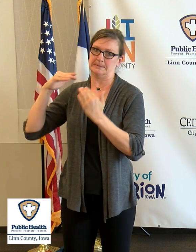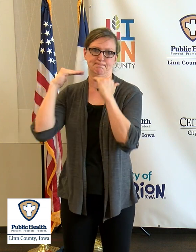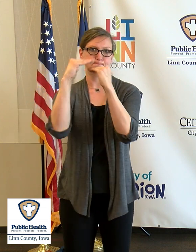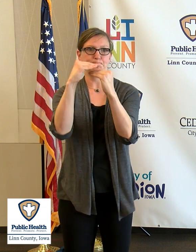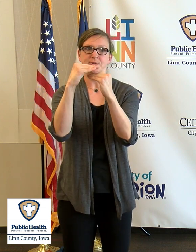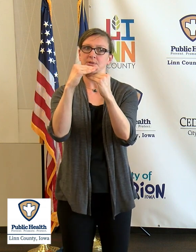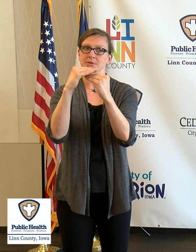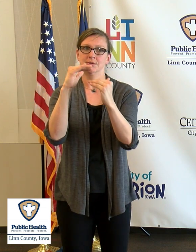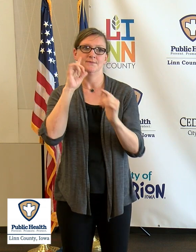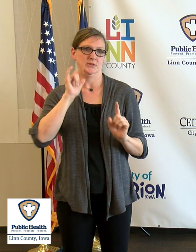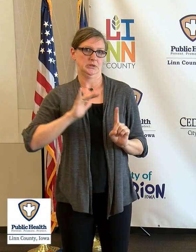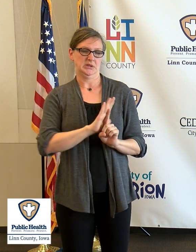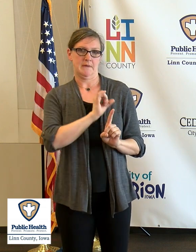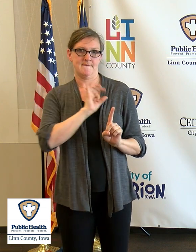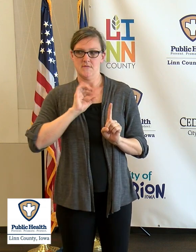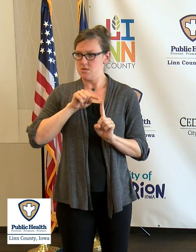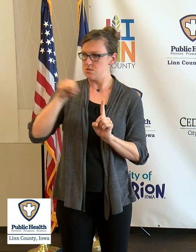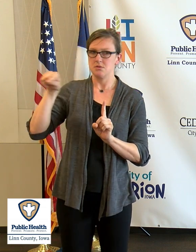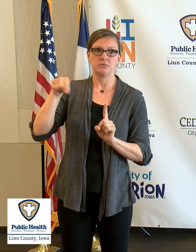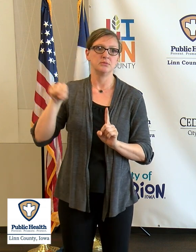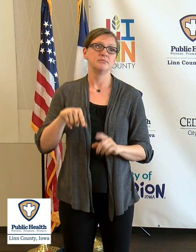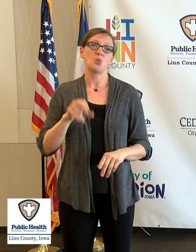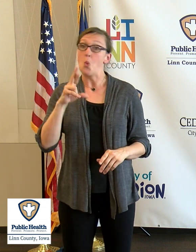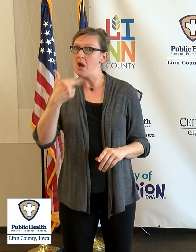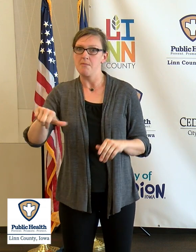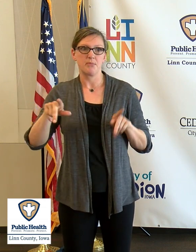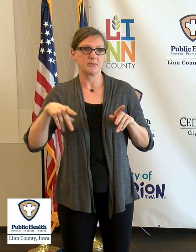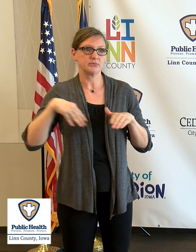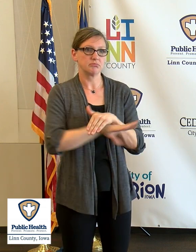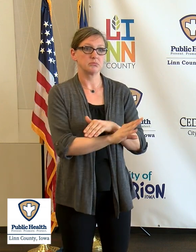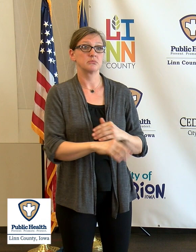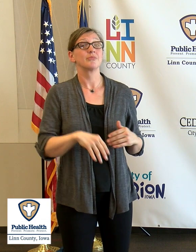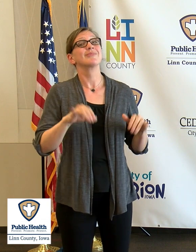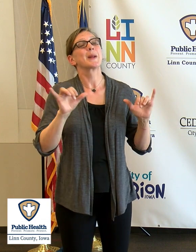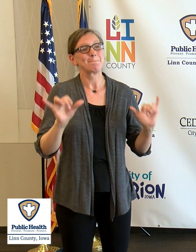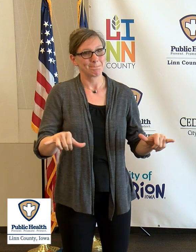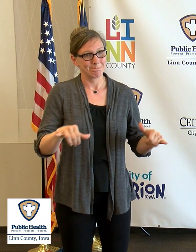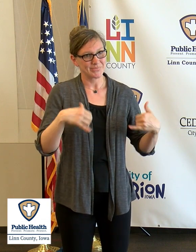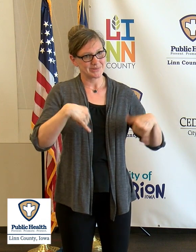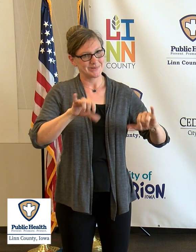interaction that you have is a potential exposure to COVID-19.